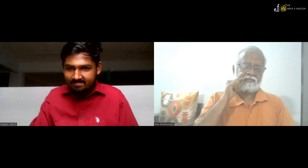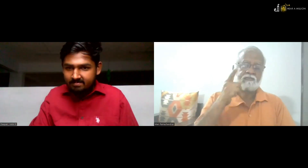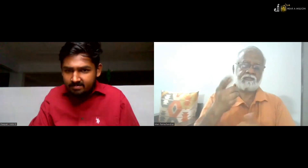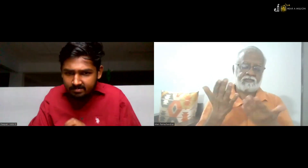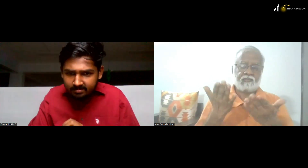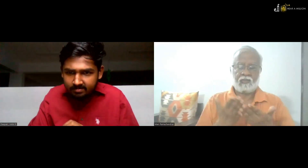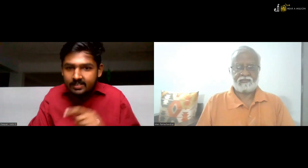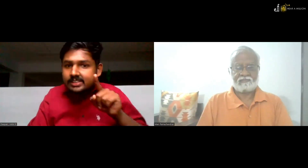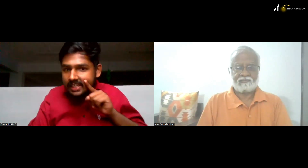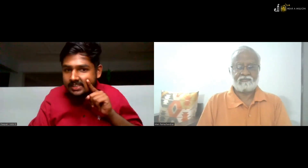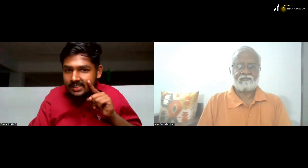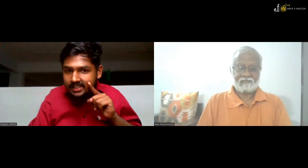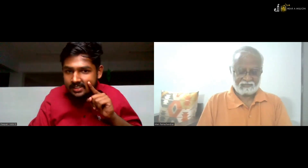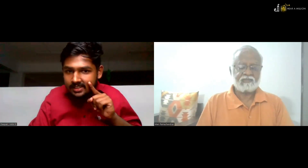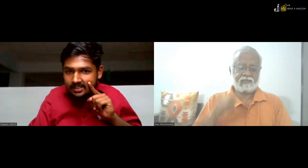I would like to